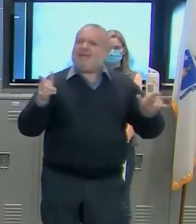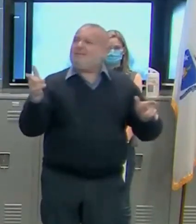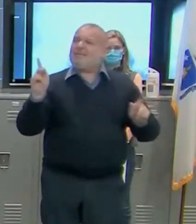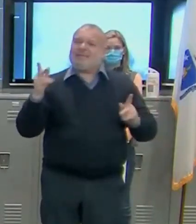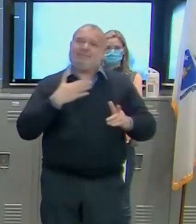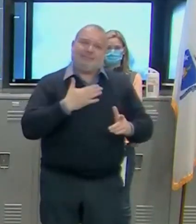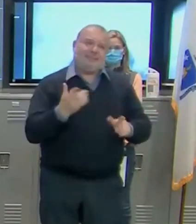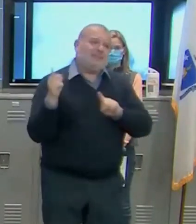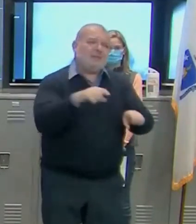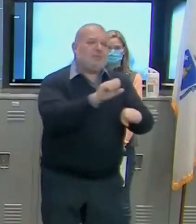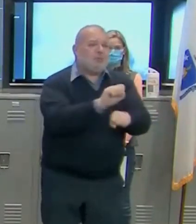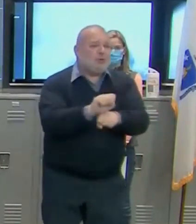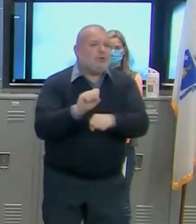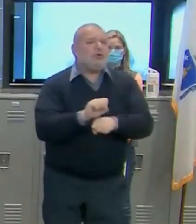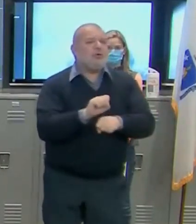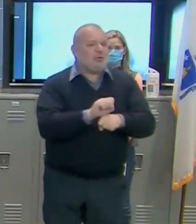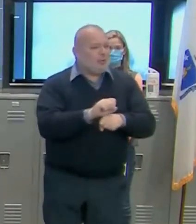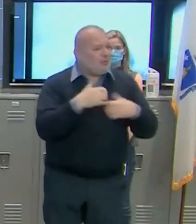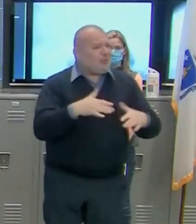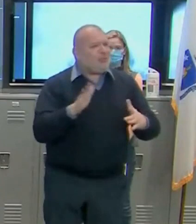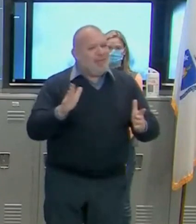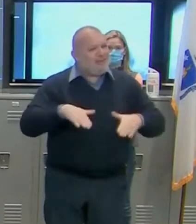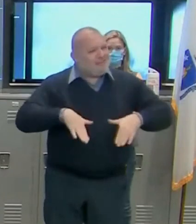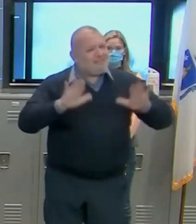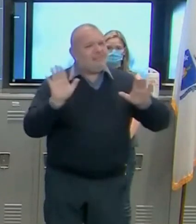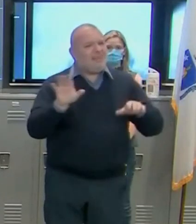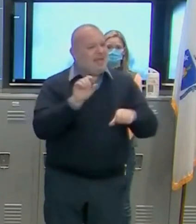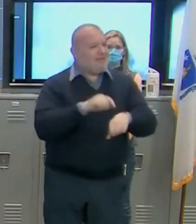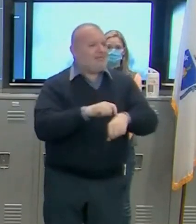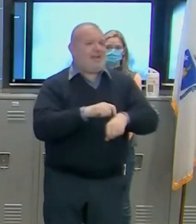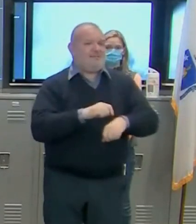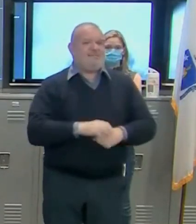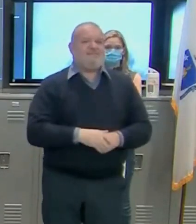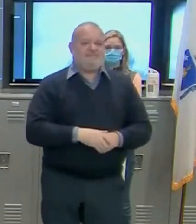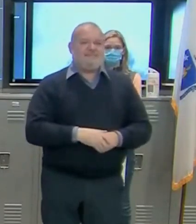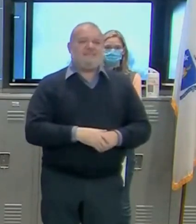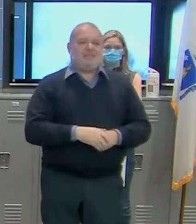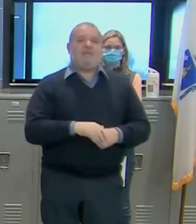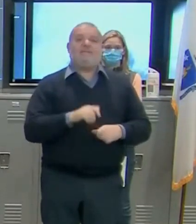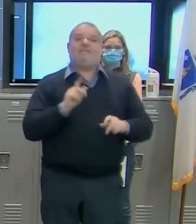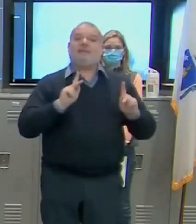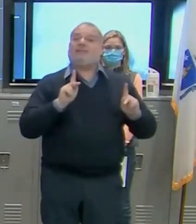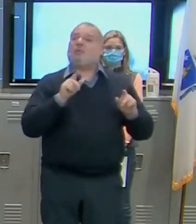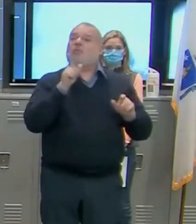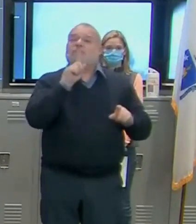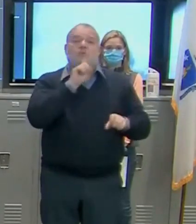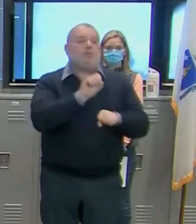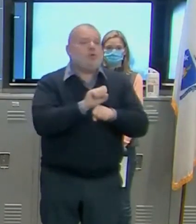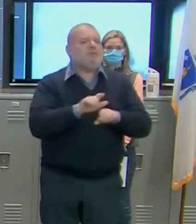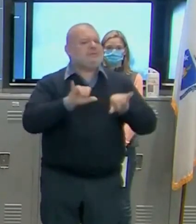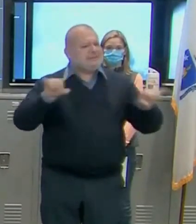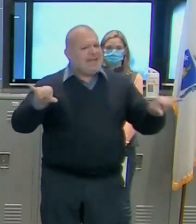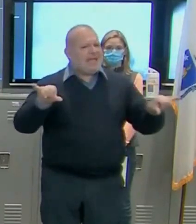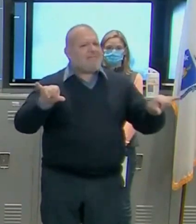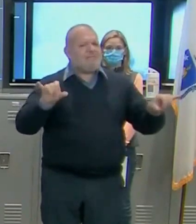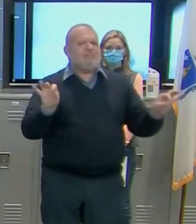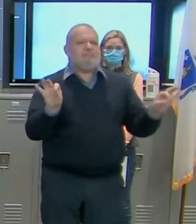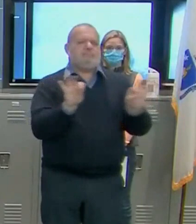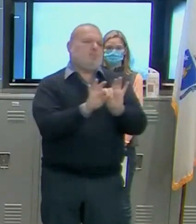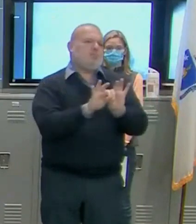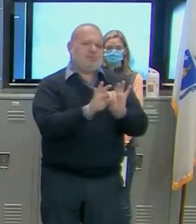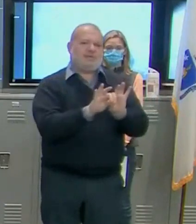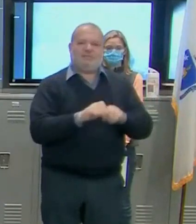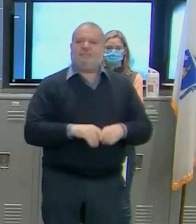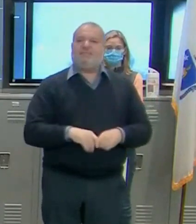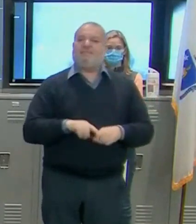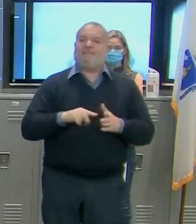We can't stress that enough. It's safer for everyone for the work crews to be able to